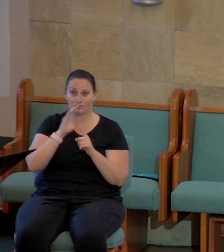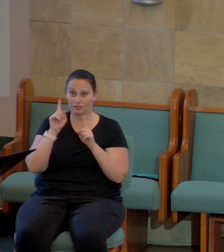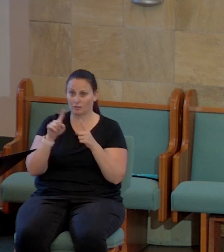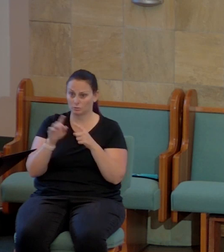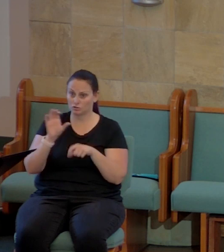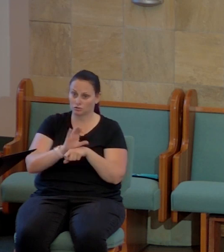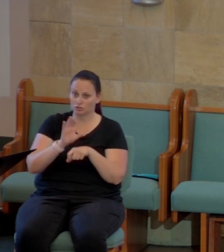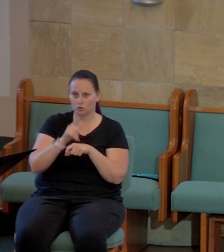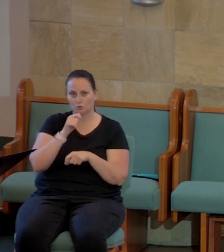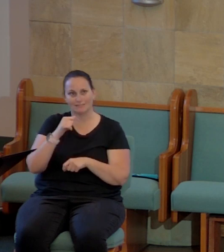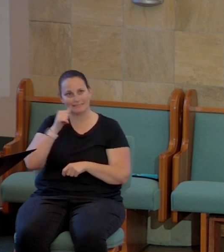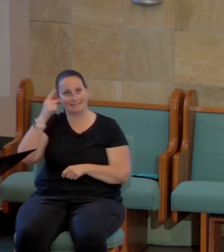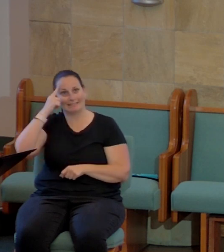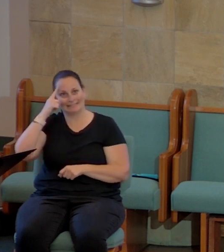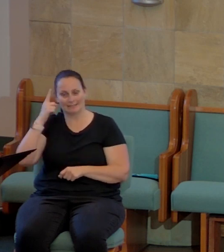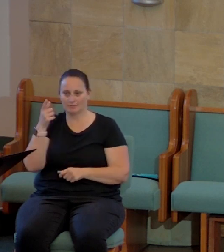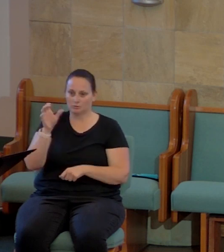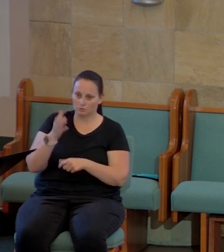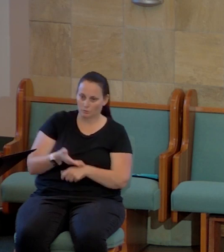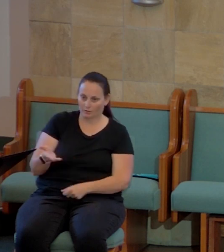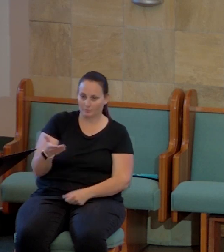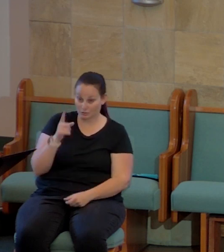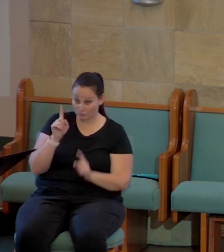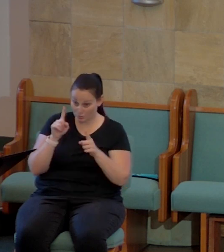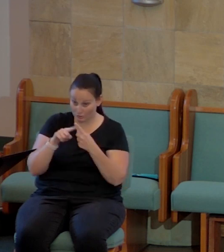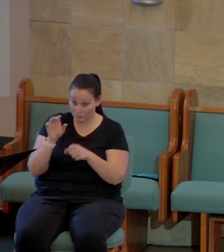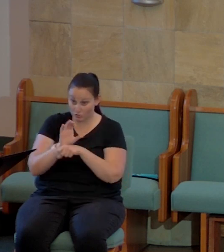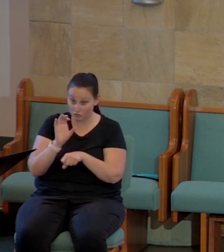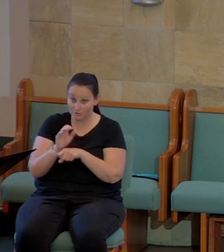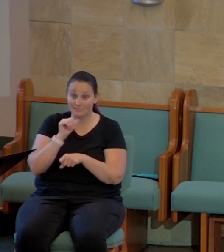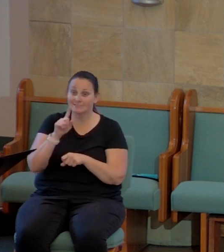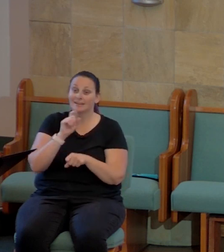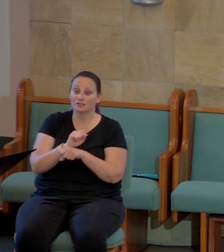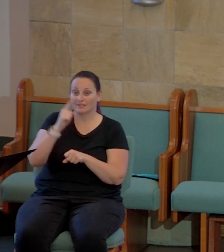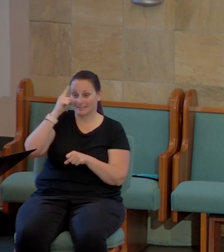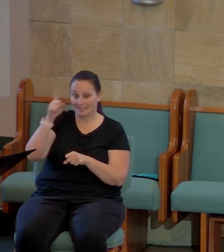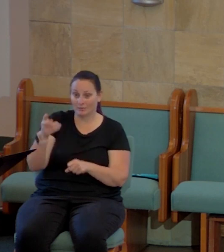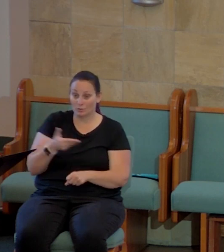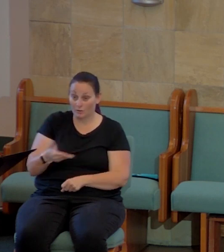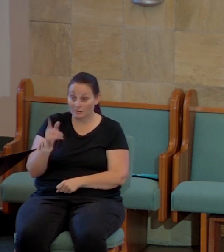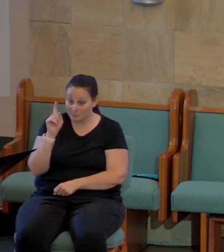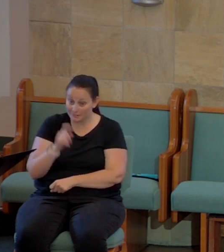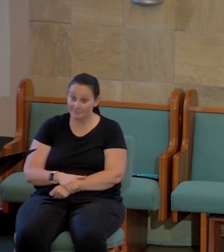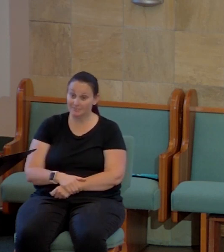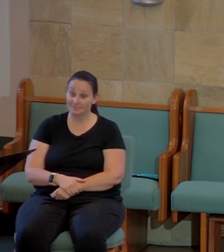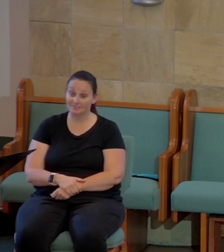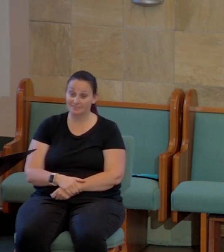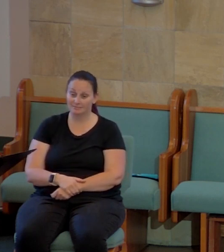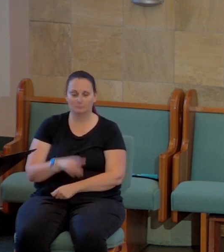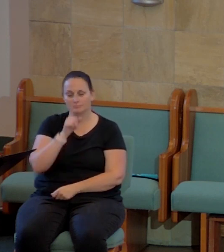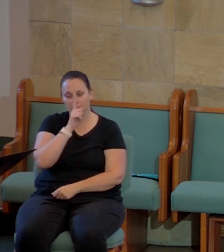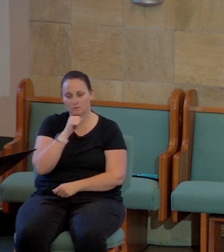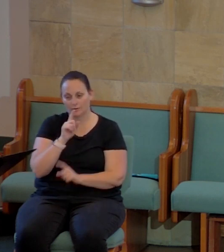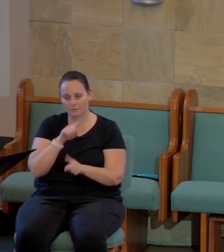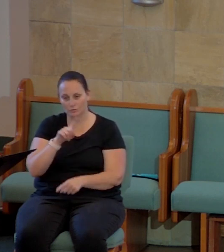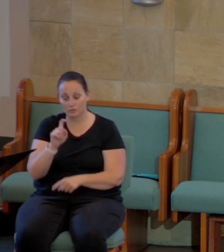church that didn't think it was welcoming. Have you ever gone to a church that didn't actually think that they were welcoming? Now, don't answer this